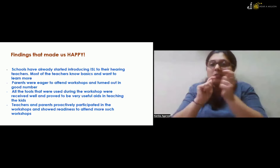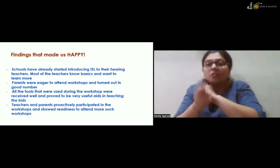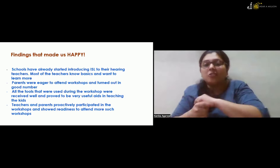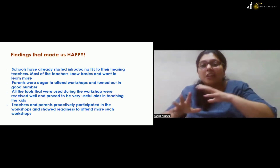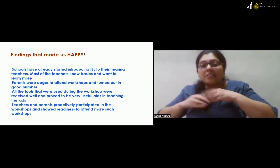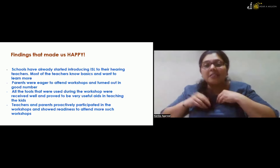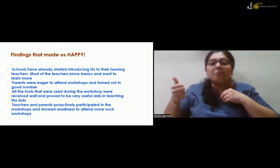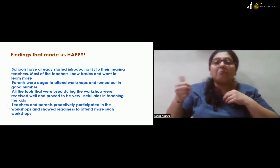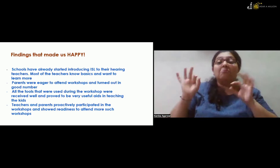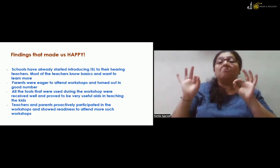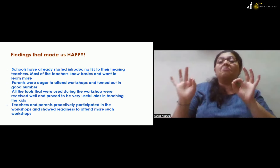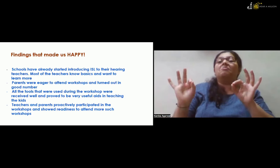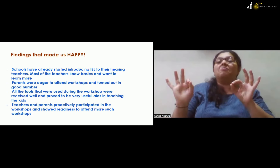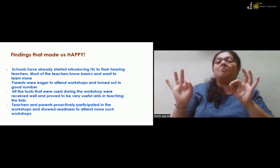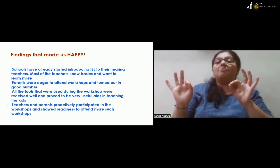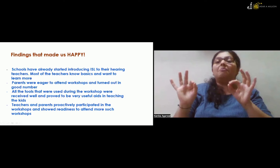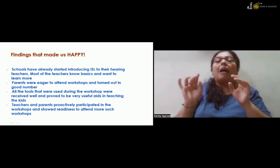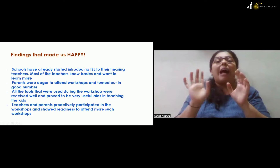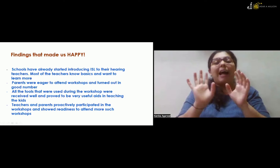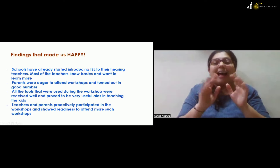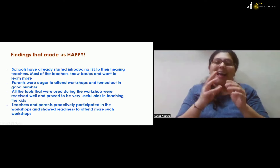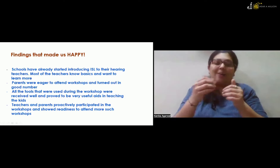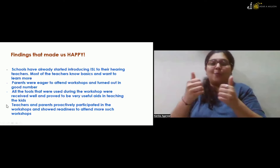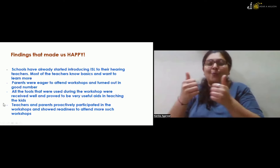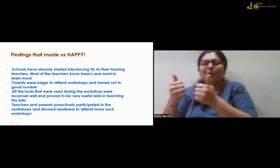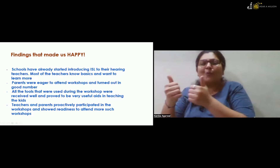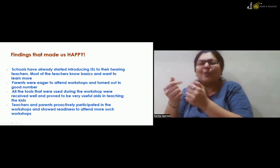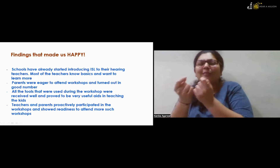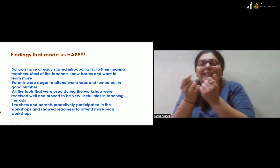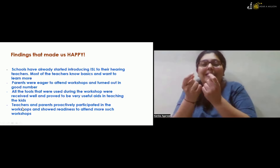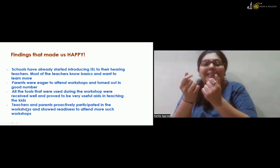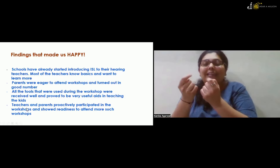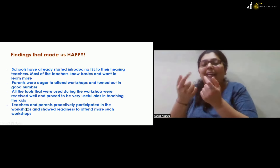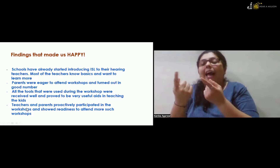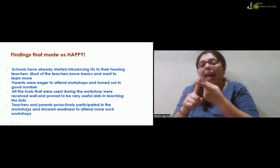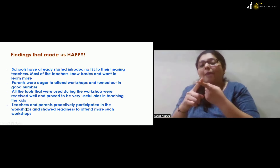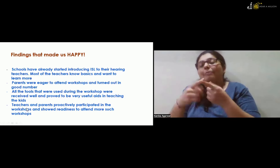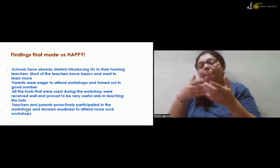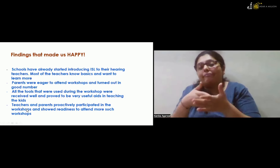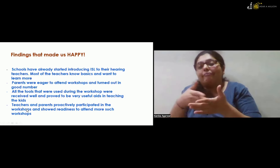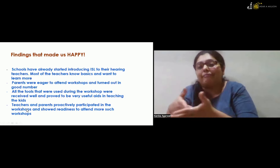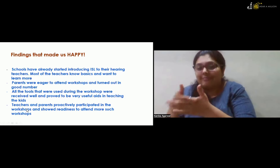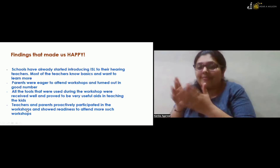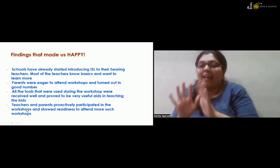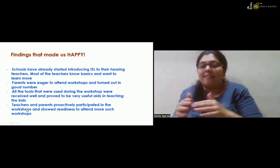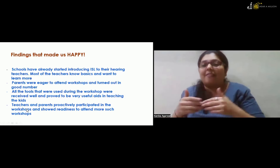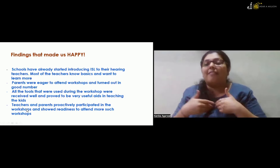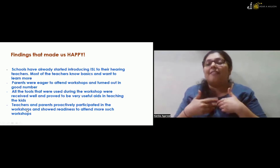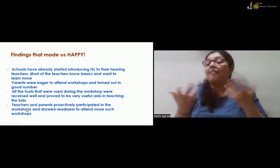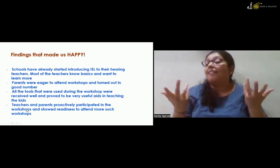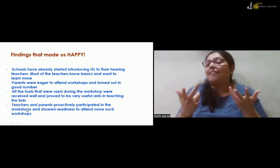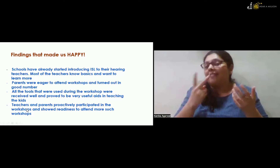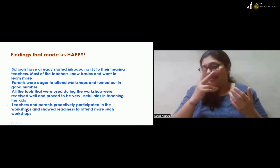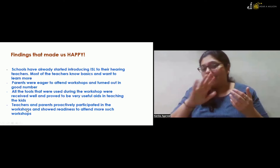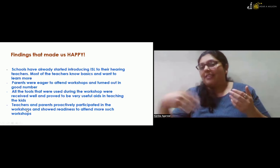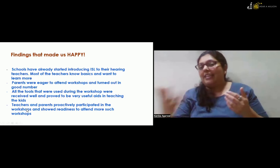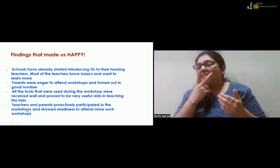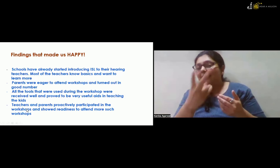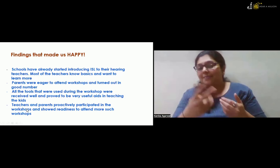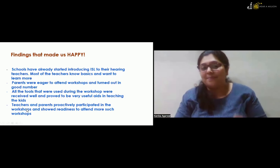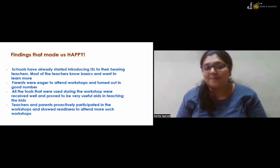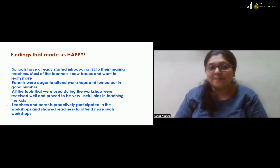very impactful for parents as well as teachers. It really helped opening up their horizons. But